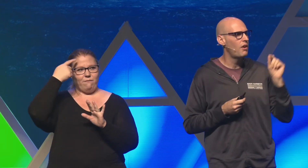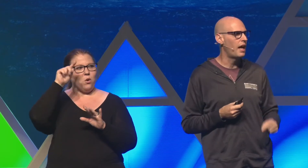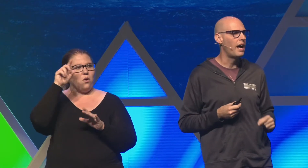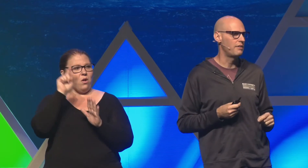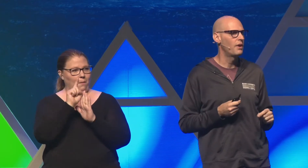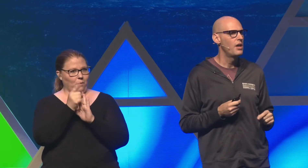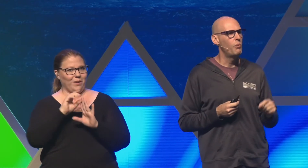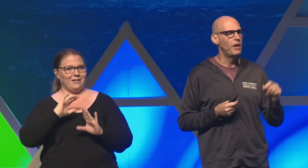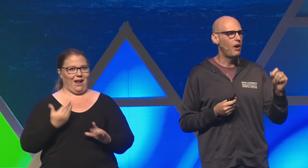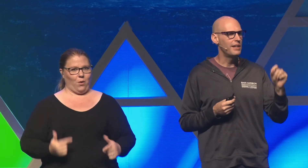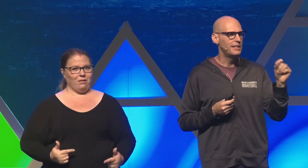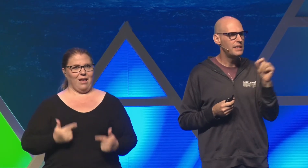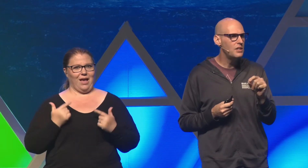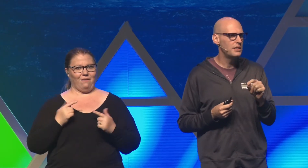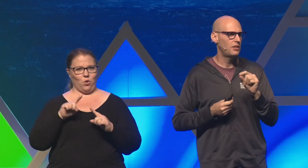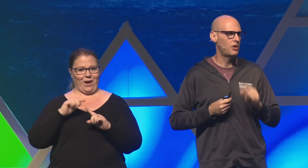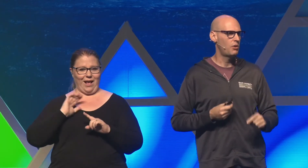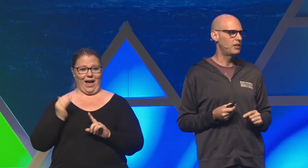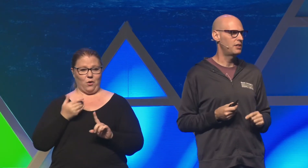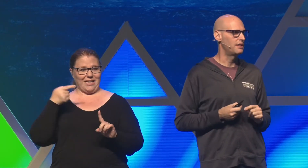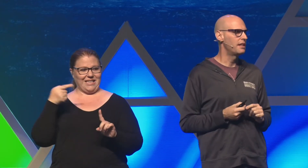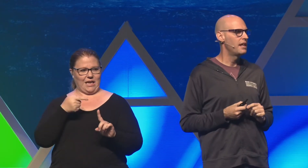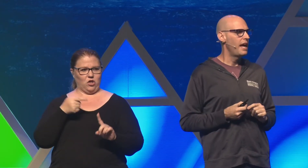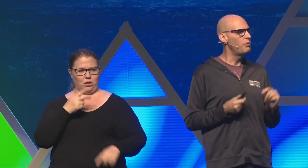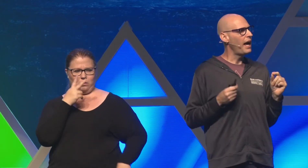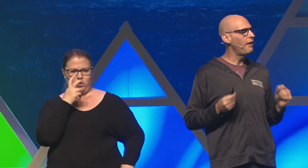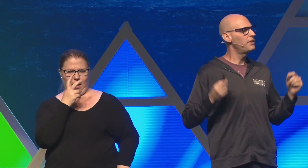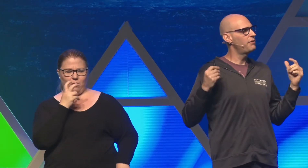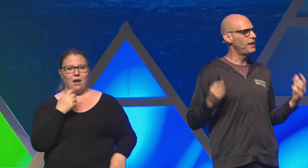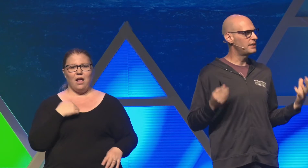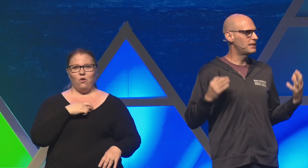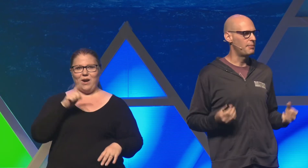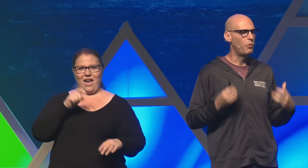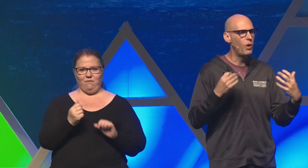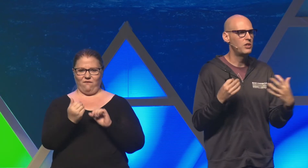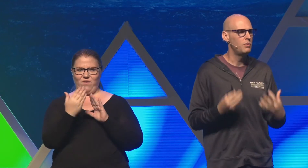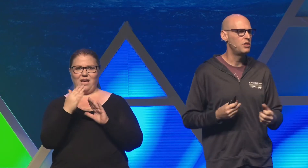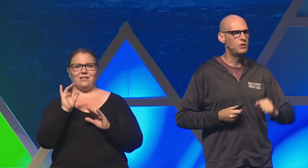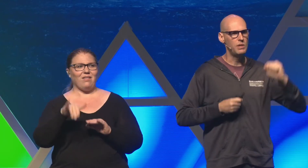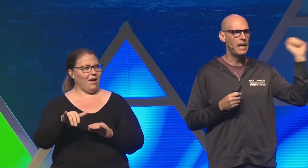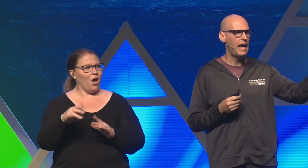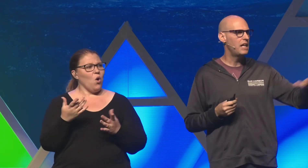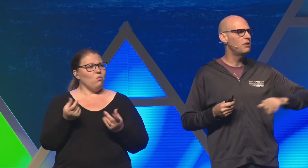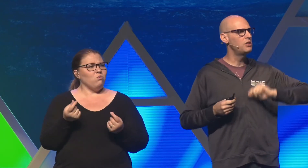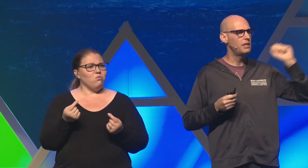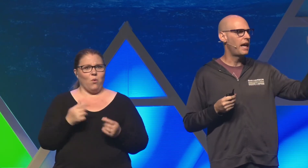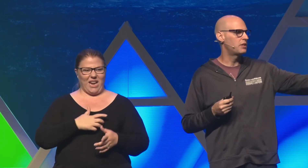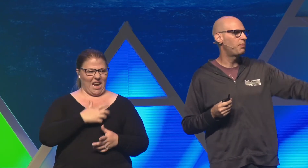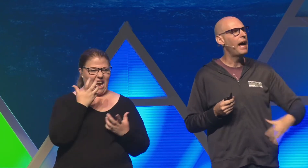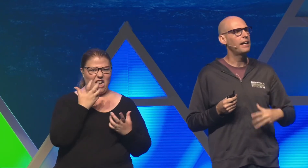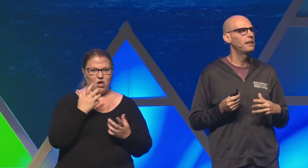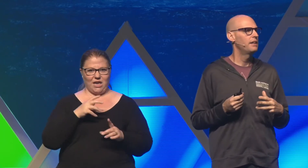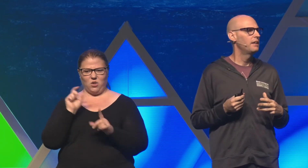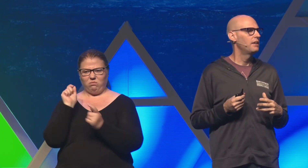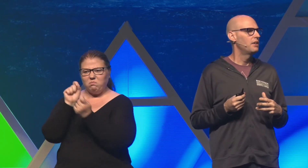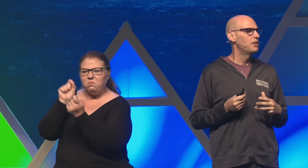in our life when our intentions are questioned and we have to face this dilemma. What do we do? Do we get angry? Do we lash